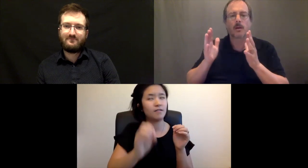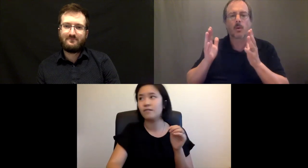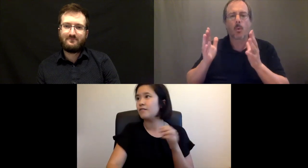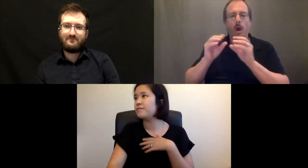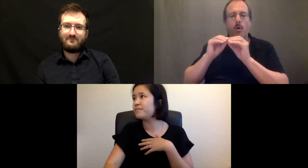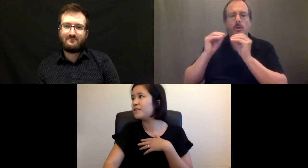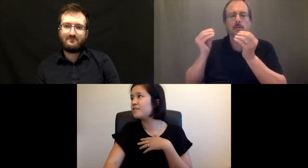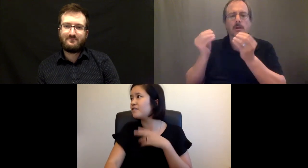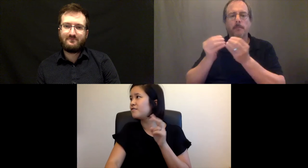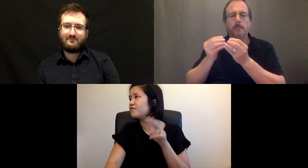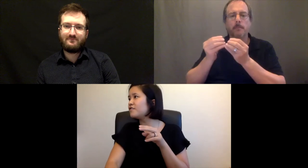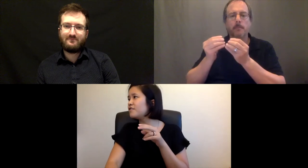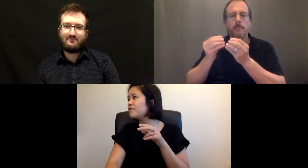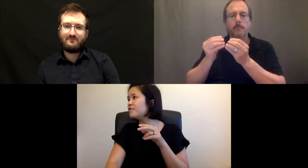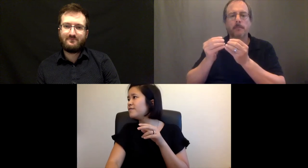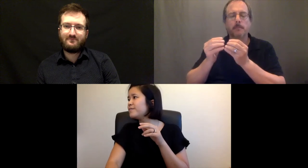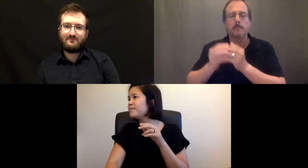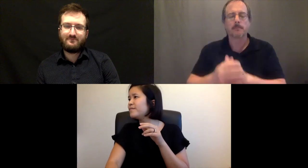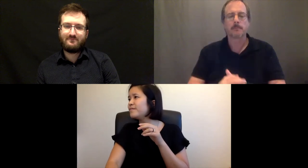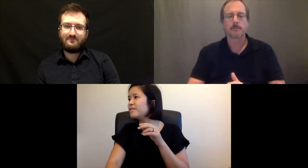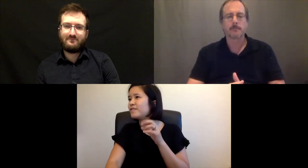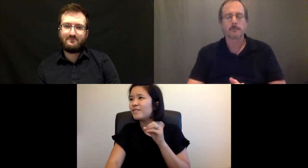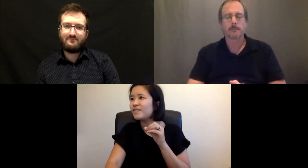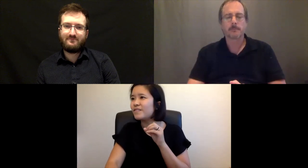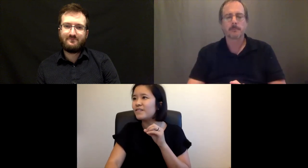Worldwide Organic. I'm so sorry, I can't remember what it's called.